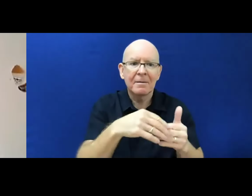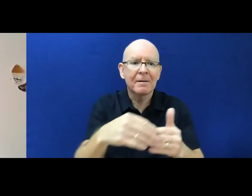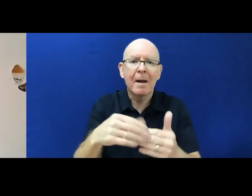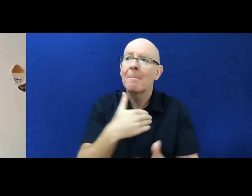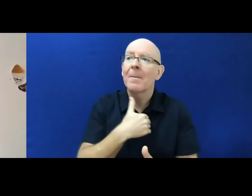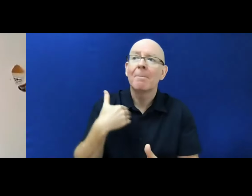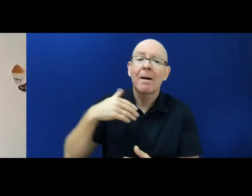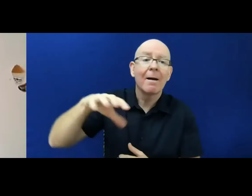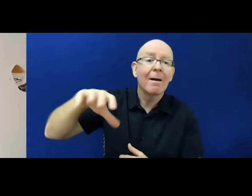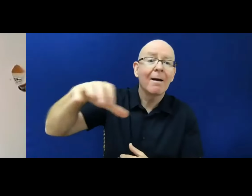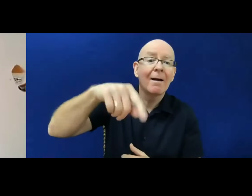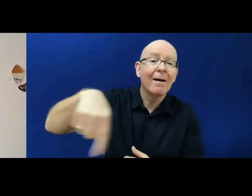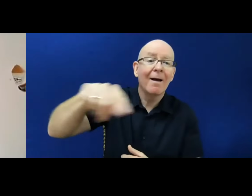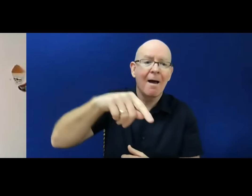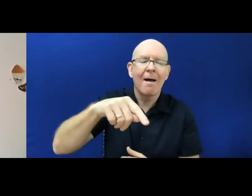Juncker Commission